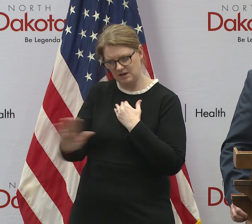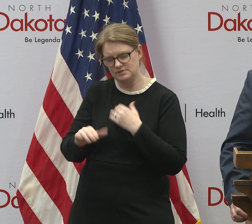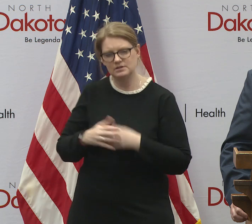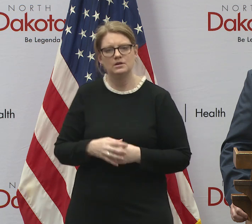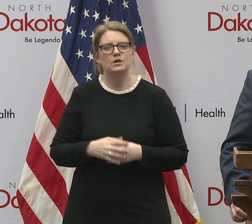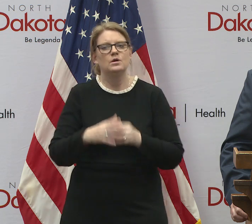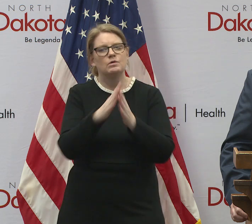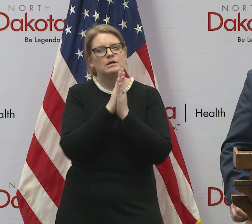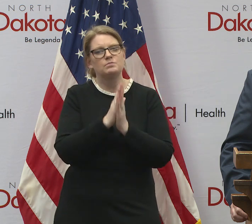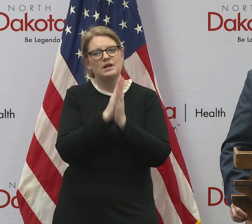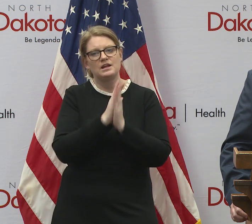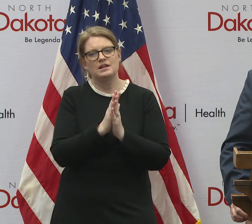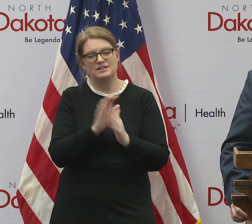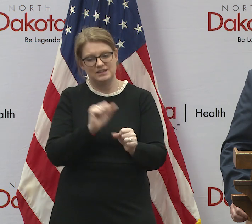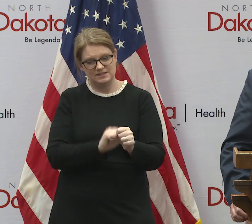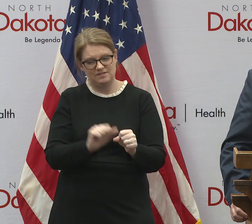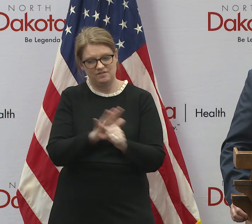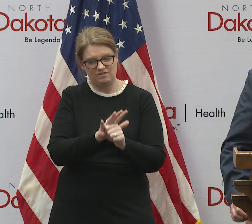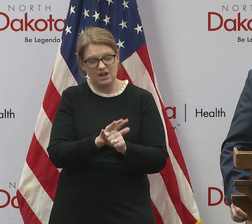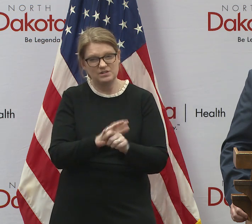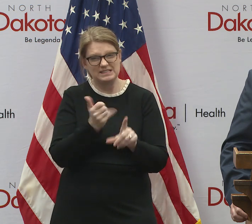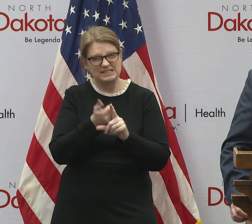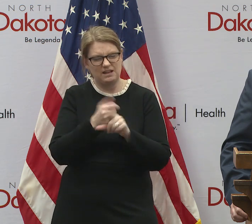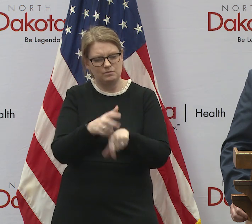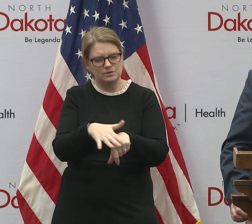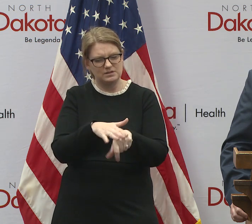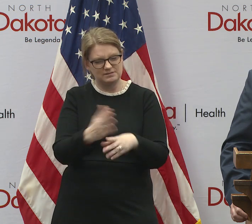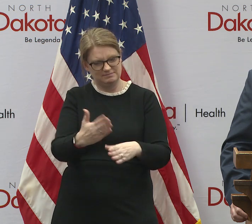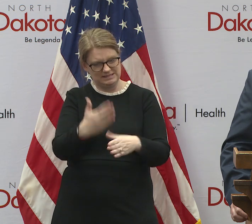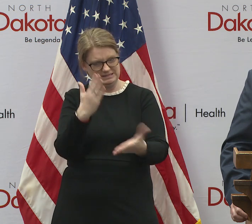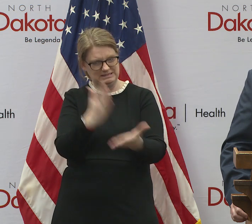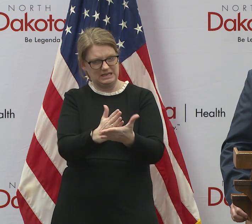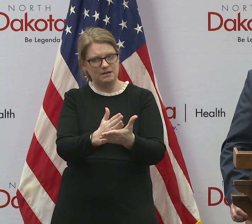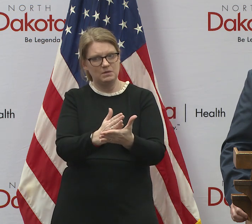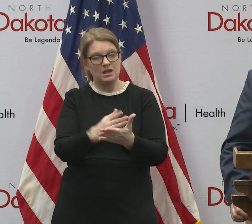this virus will cease worldwide and that you will heal